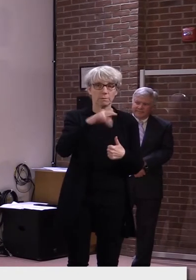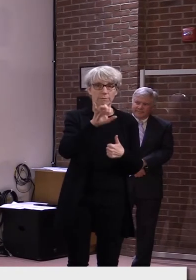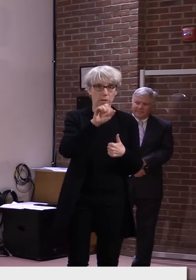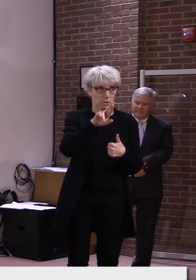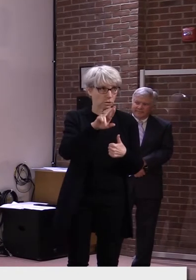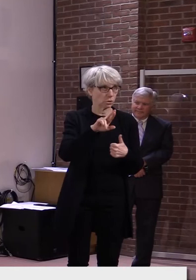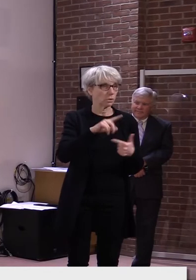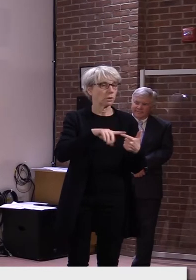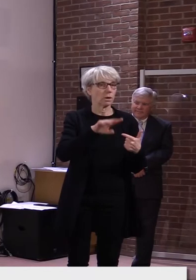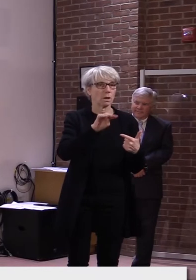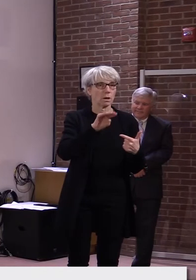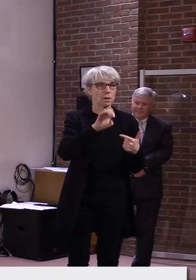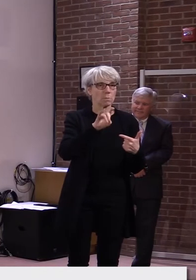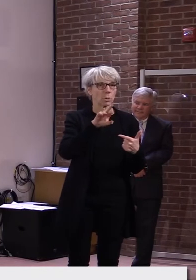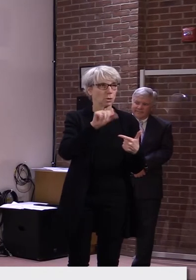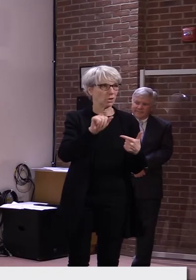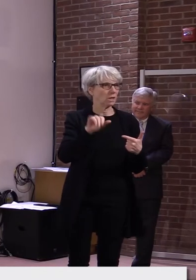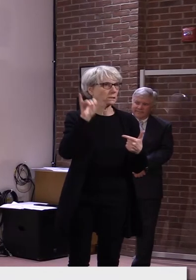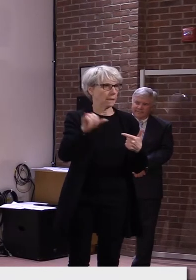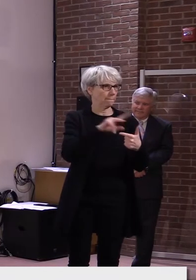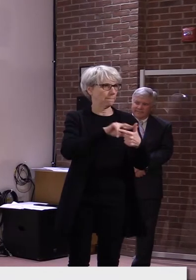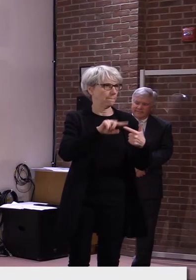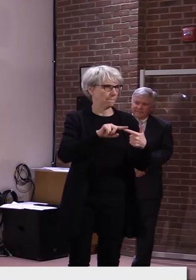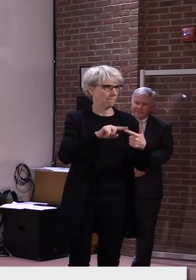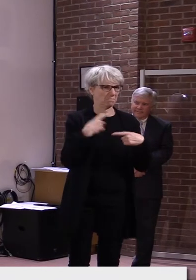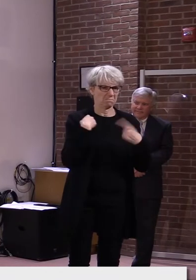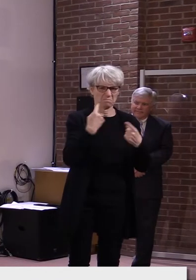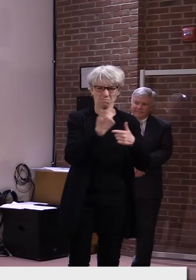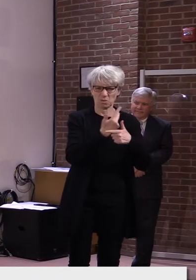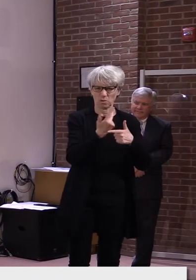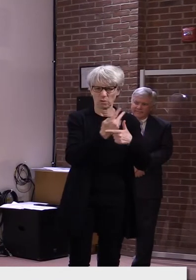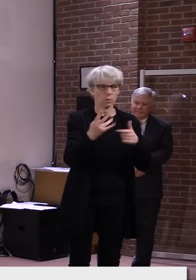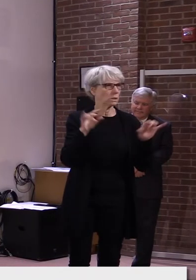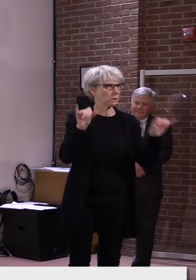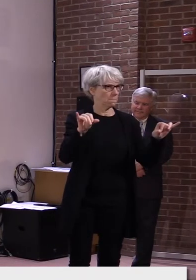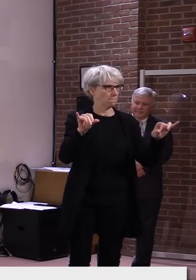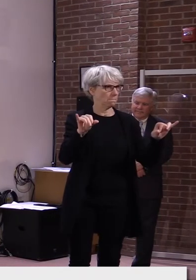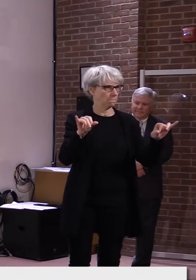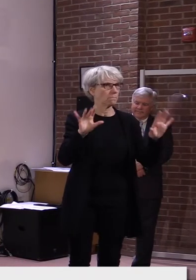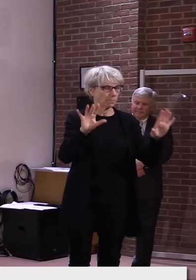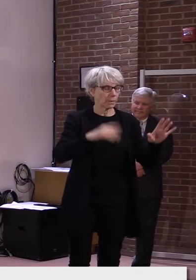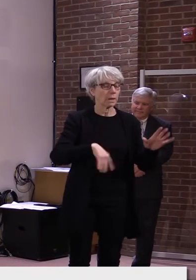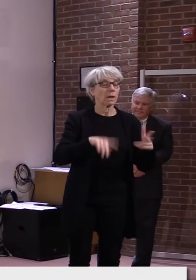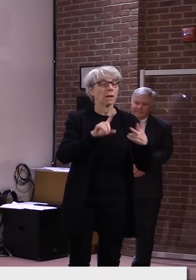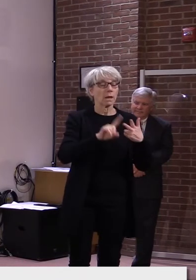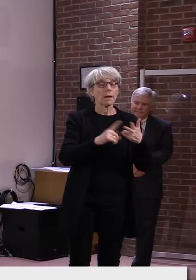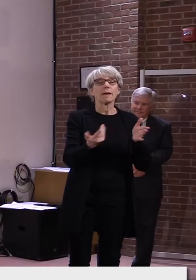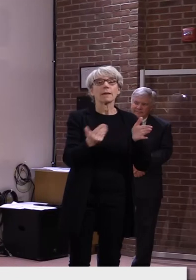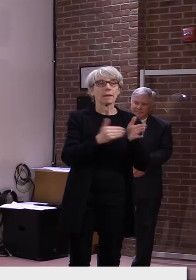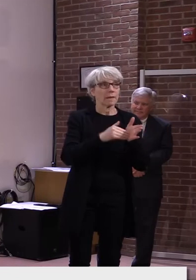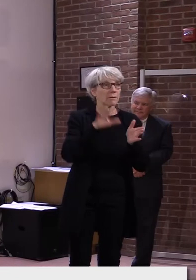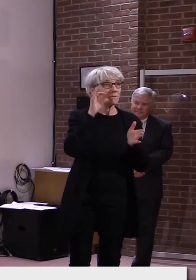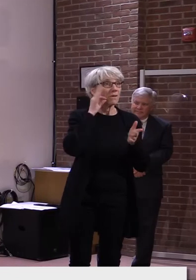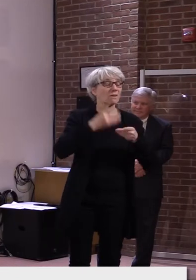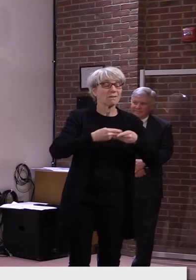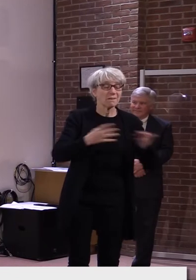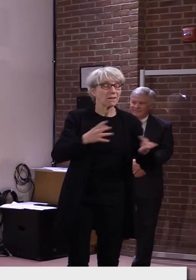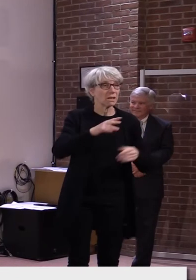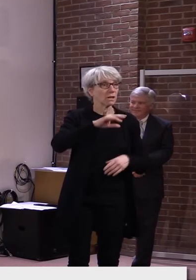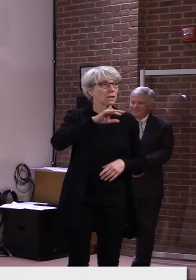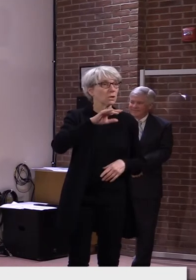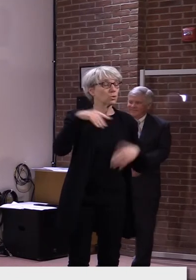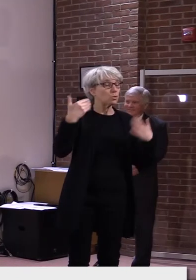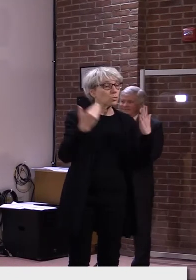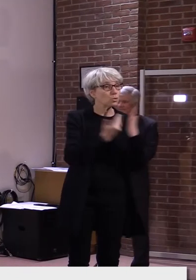Moderna, which have held steady for the last few weeks. Once again, the federal government won't be distributing any